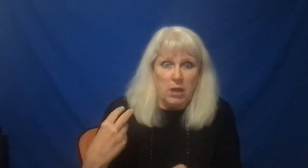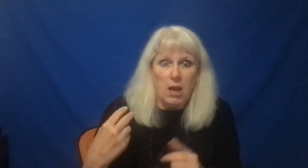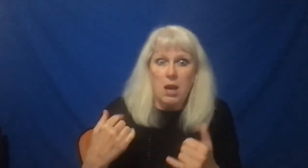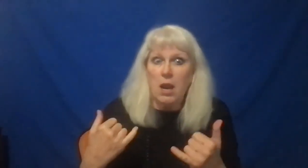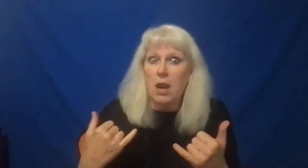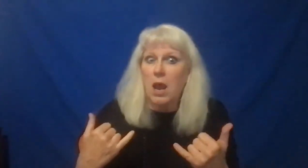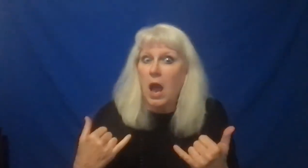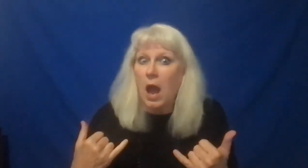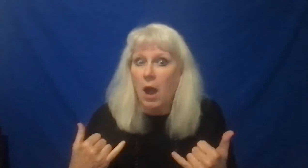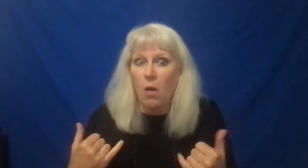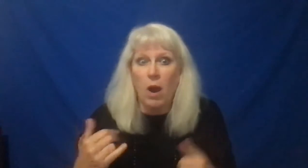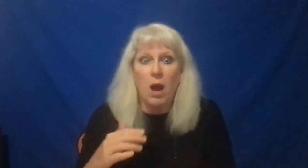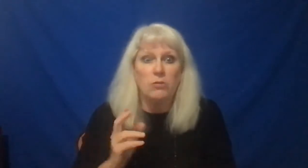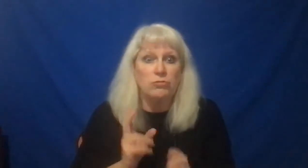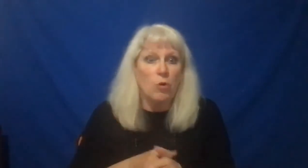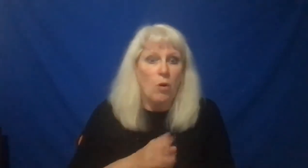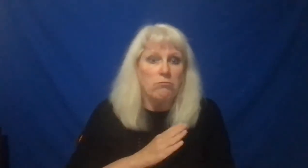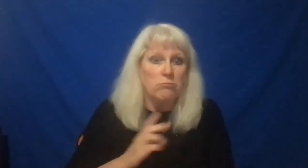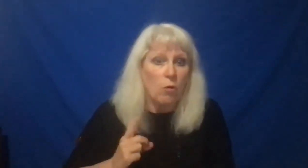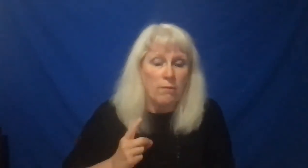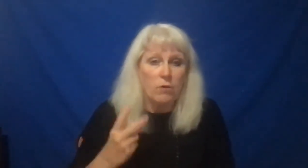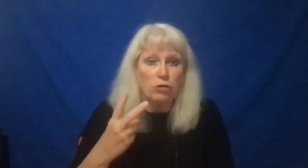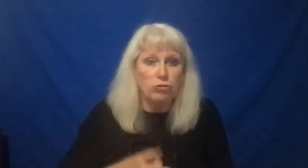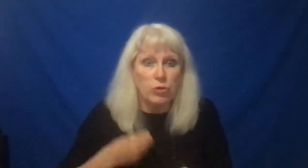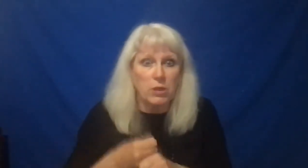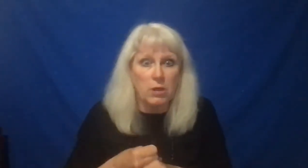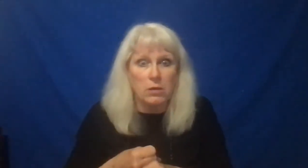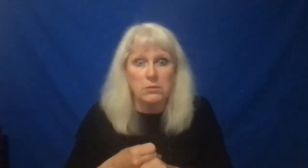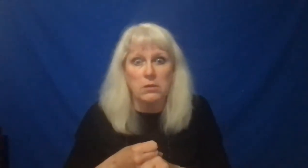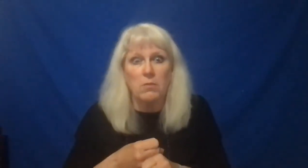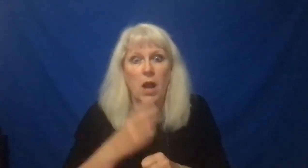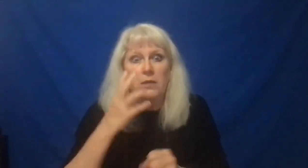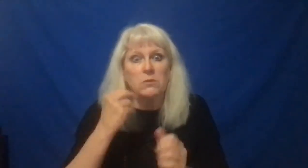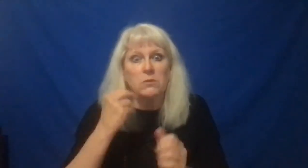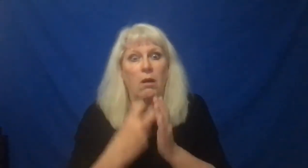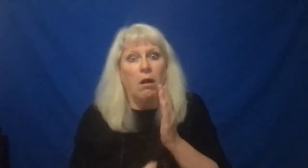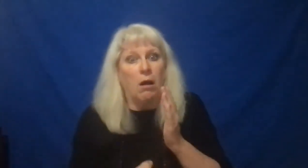on the board these past 2 years and having an opportunity to serve on the